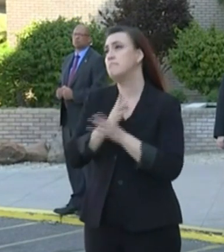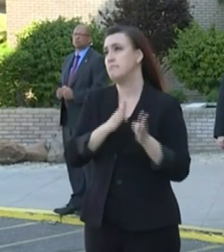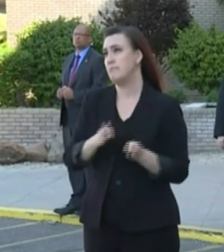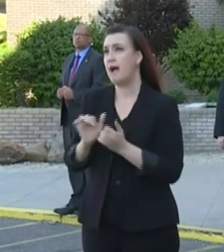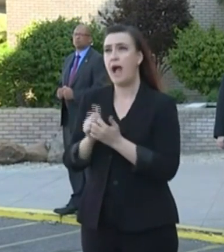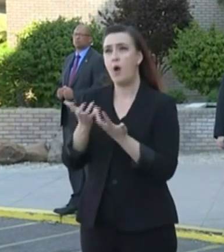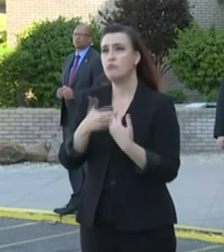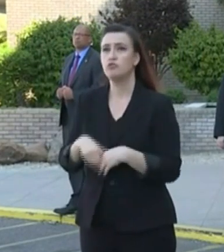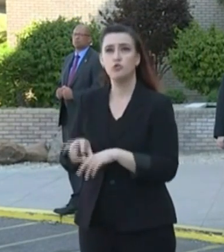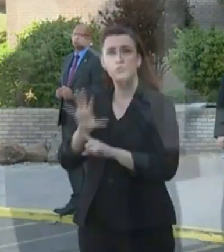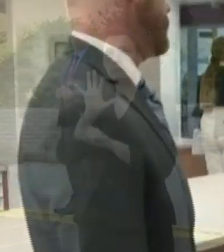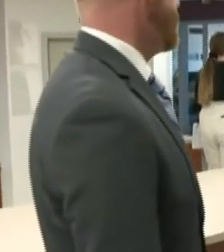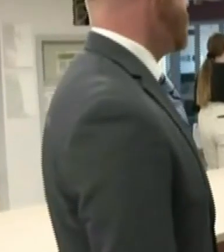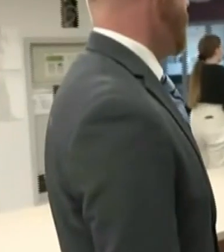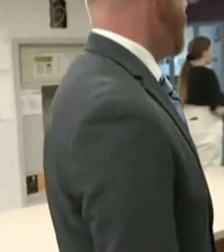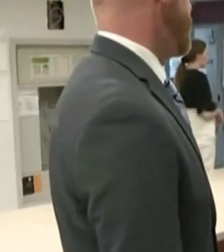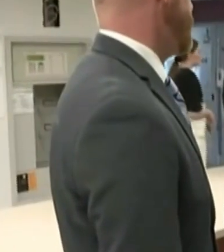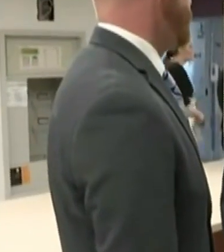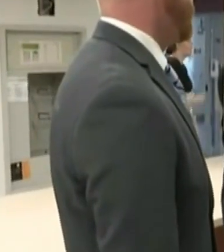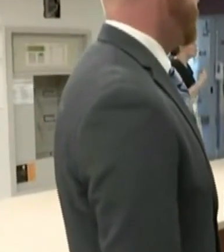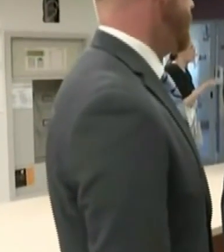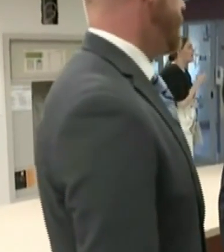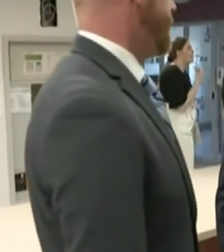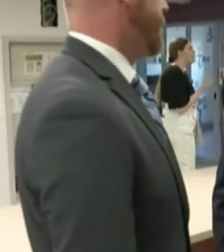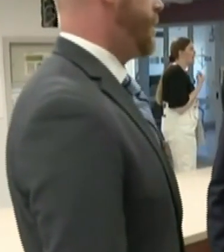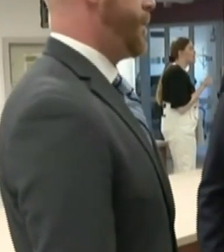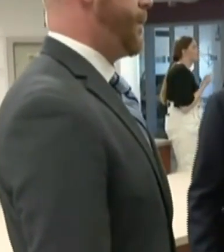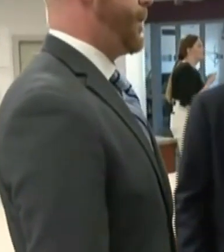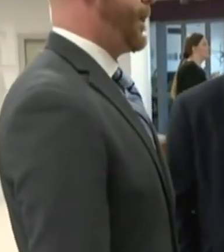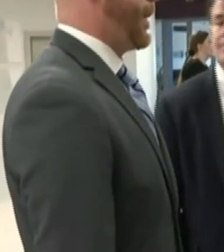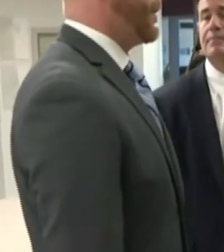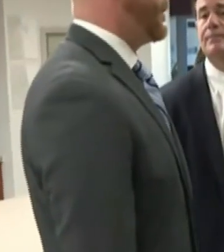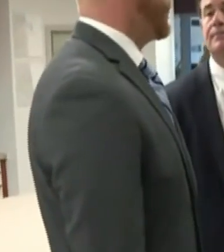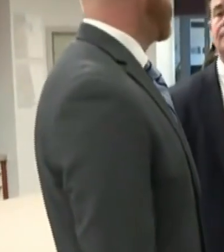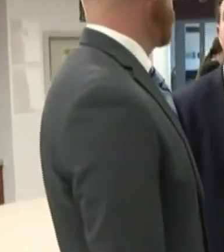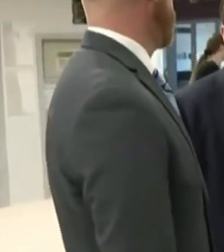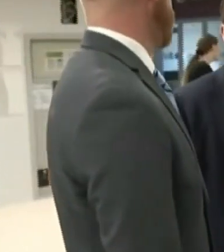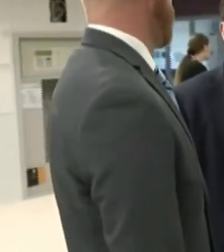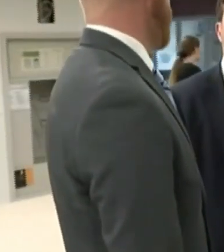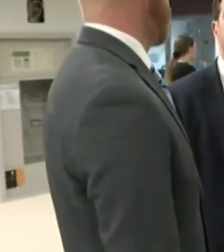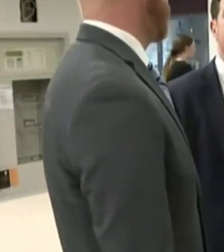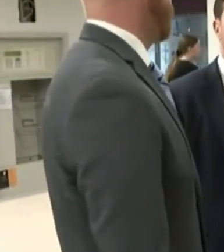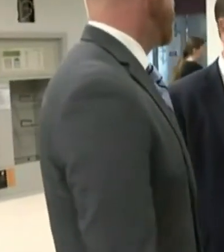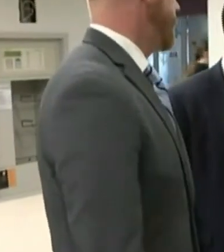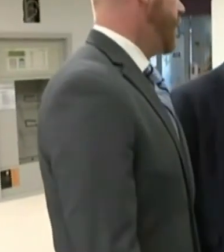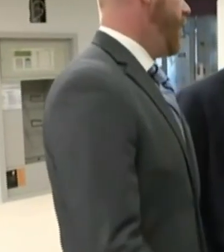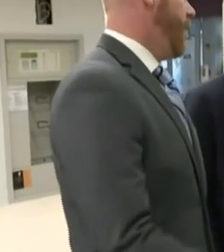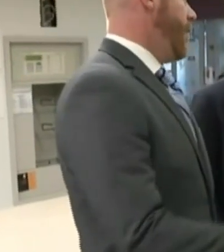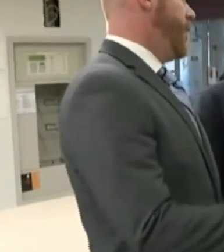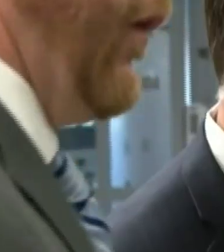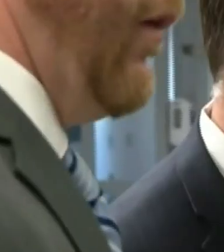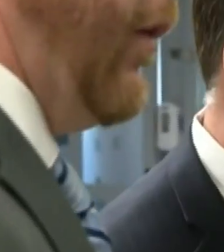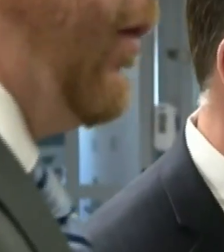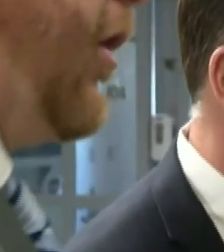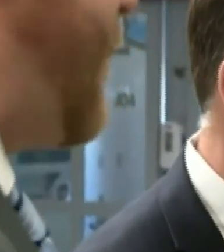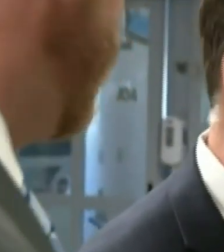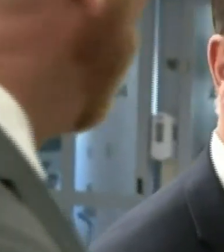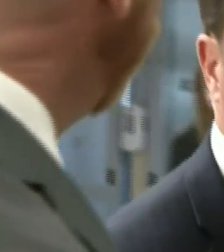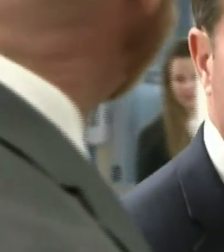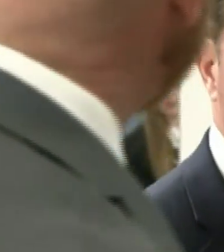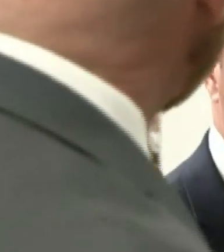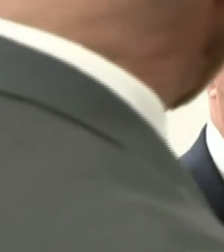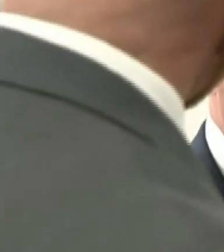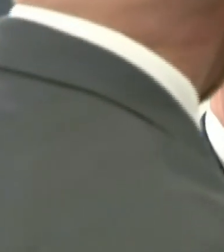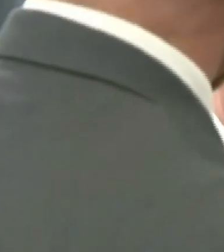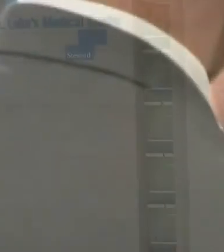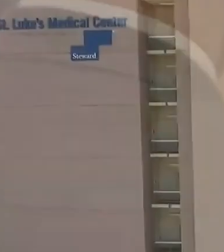to do in this situation. Governor Doug Ducey is reopening St. Luke's Medical Center with the help of the State Health Department and the U.S. Army